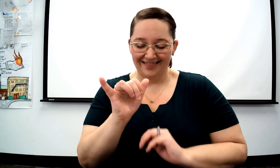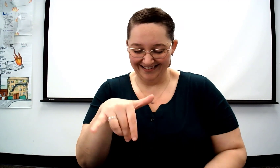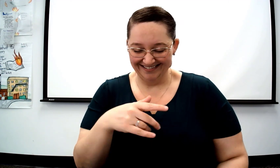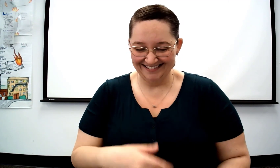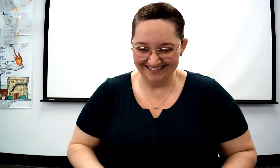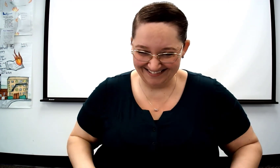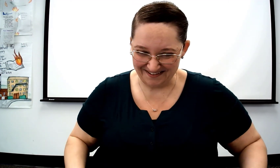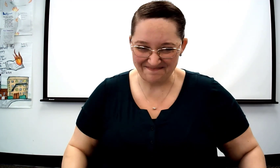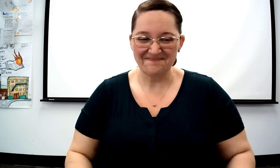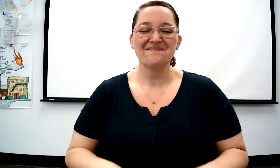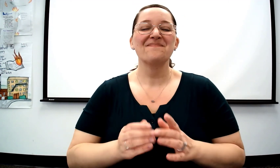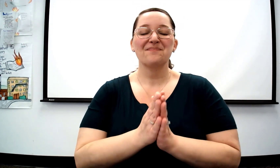turtles. There you go.